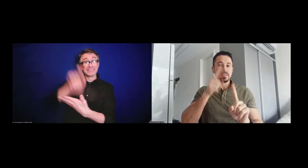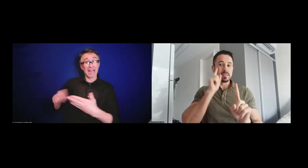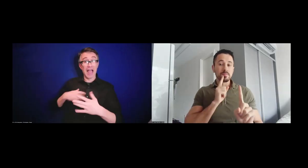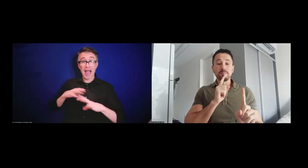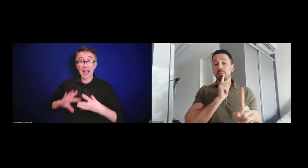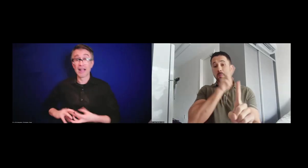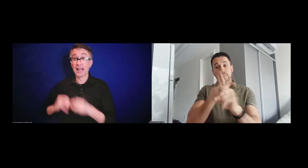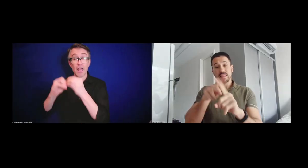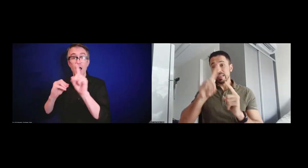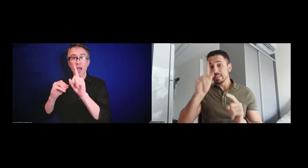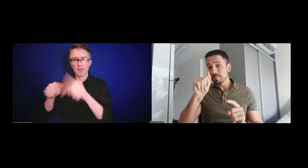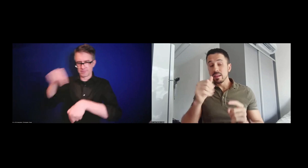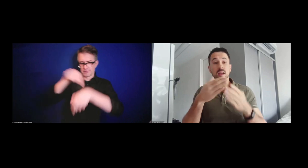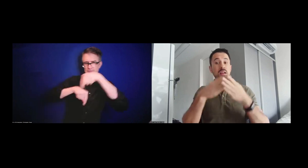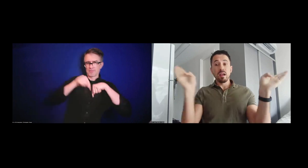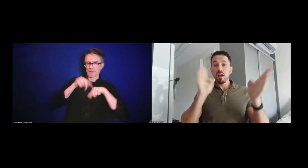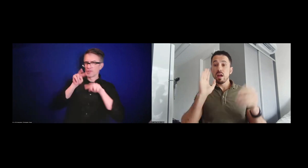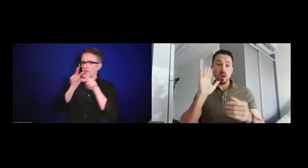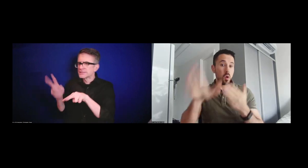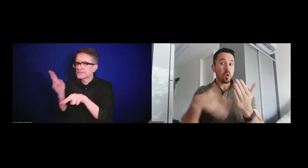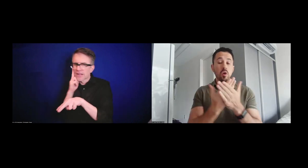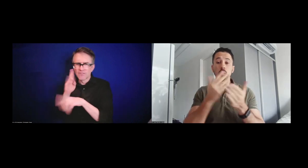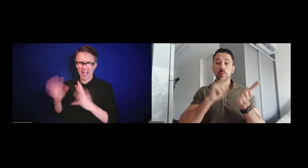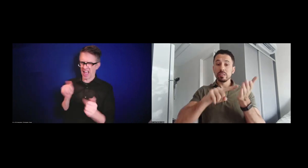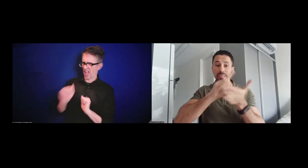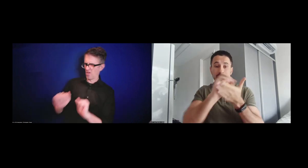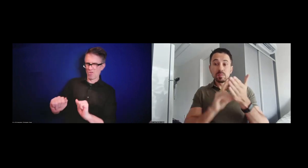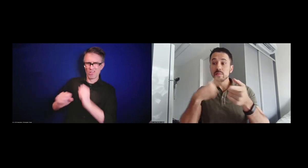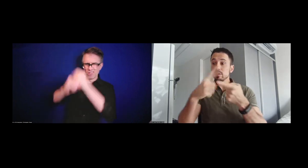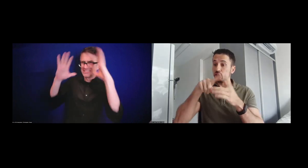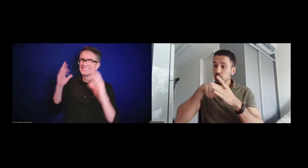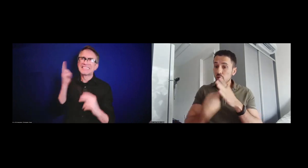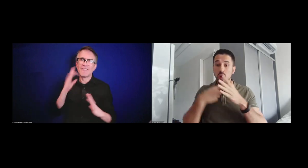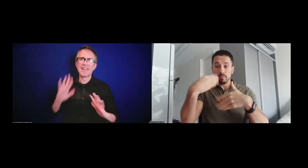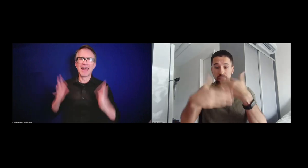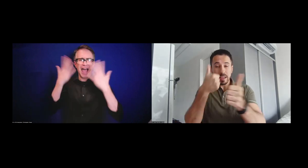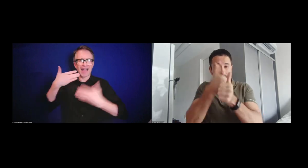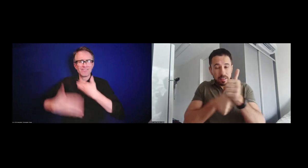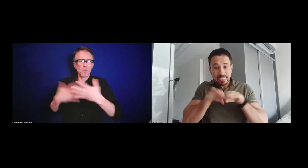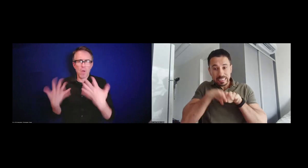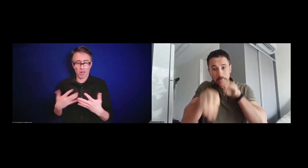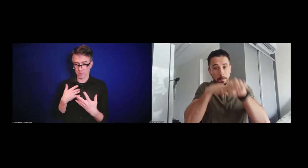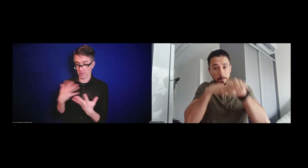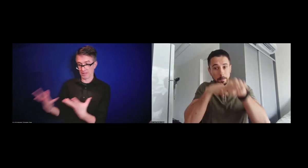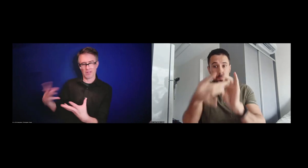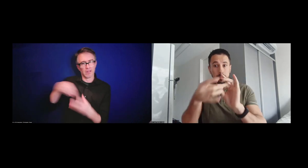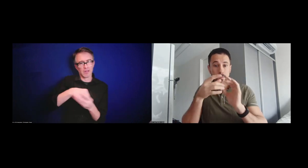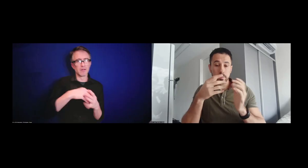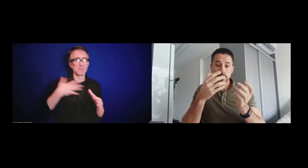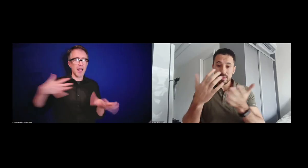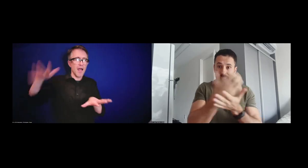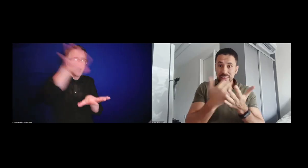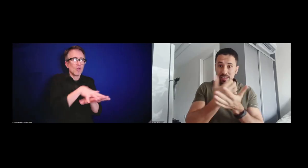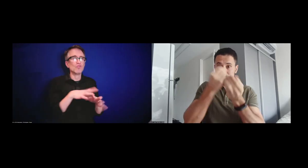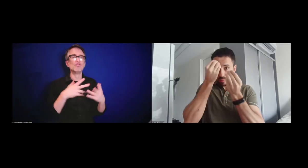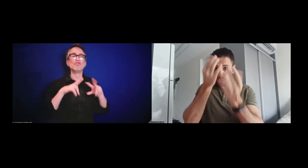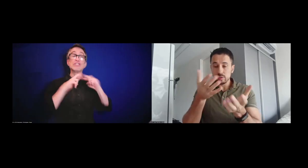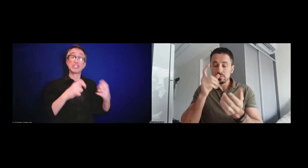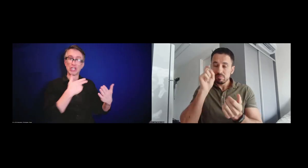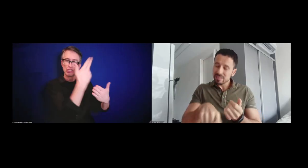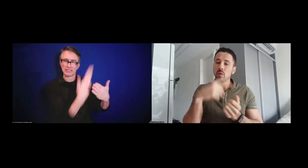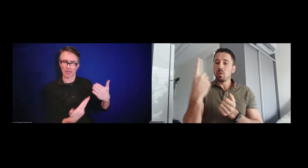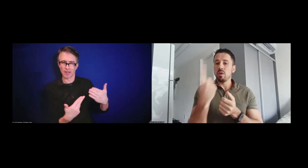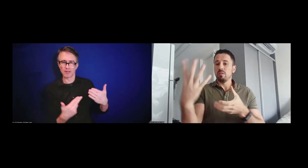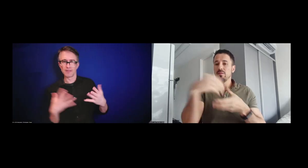what are some of the systematic designs that they're not able to access. And a lot of this applies to disability all over, but it really is important to